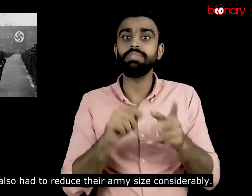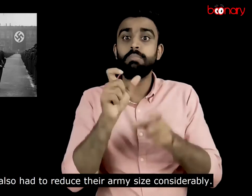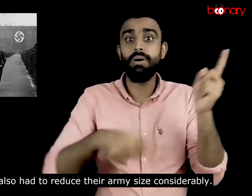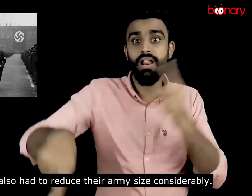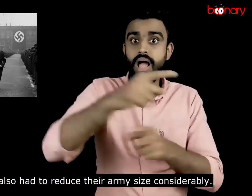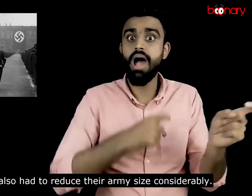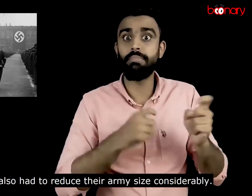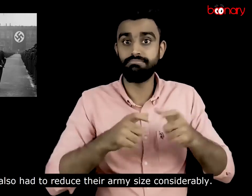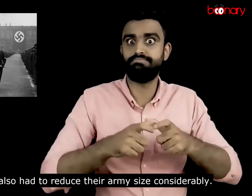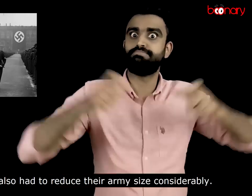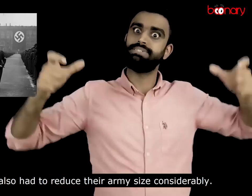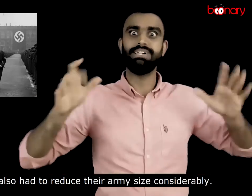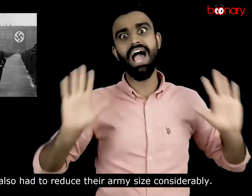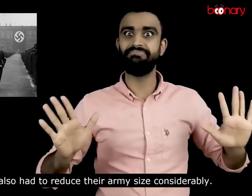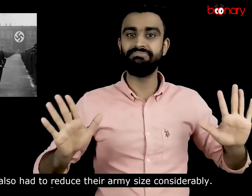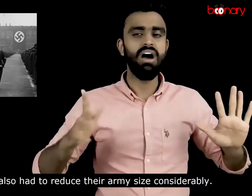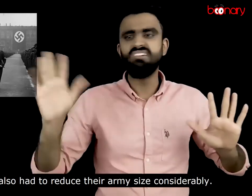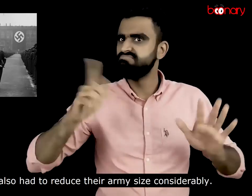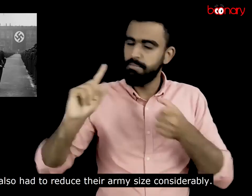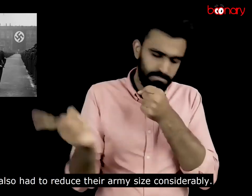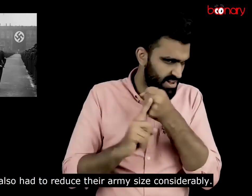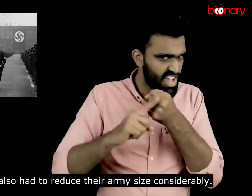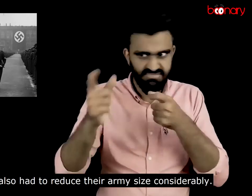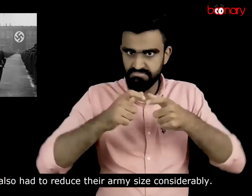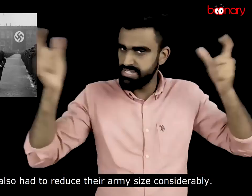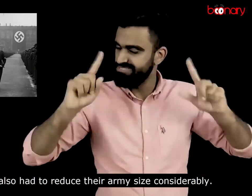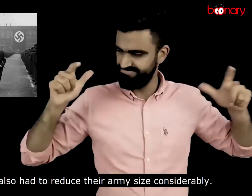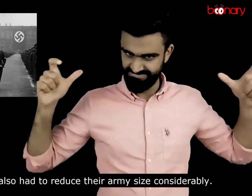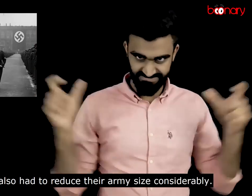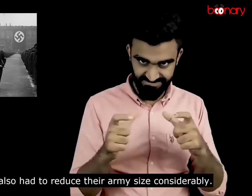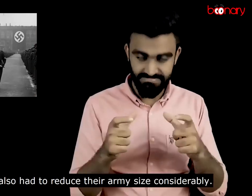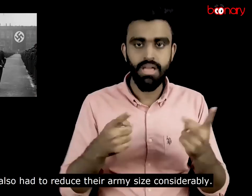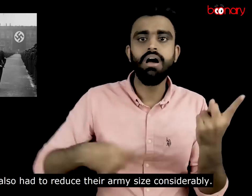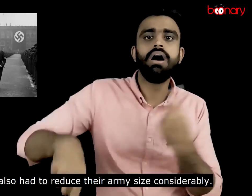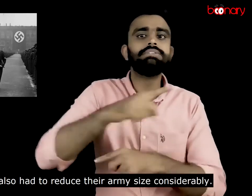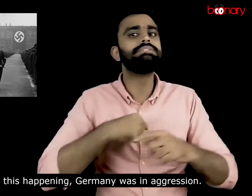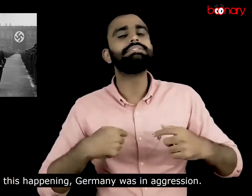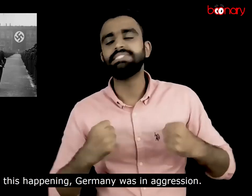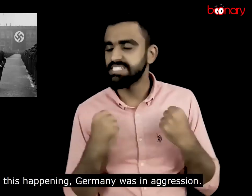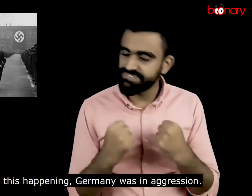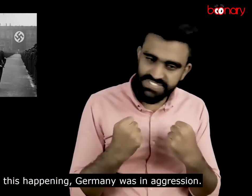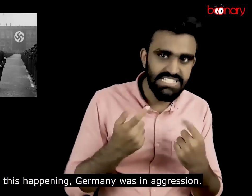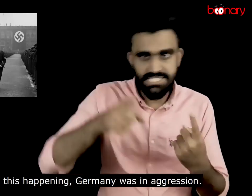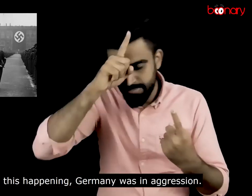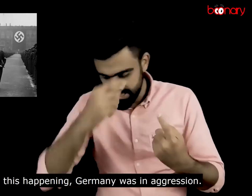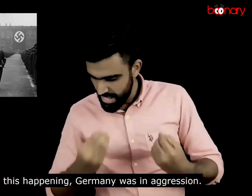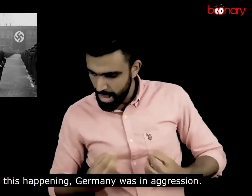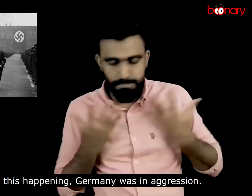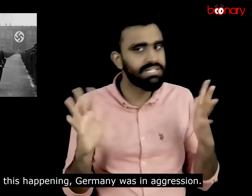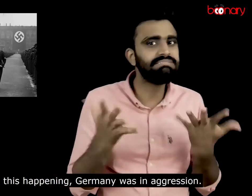And they also had to reduce their army size considerably. With all this happening,